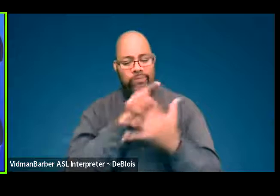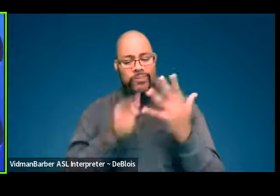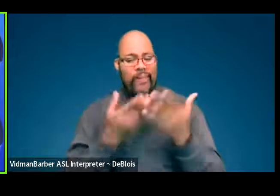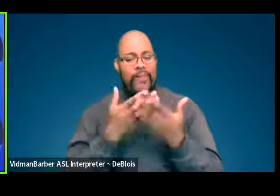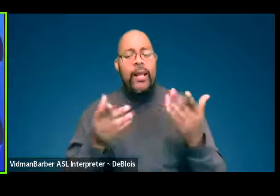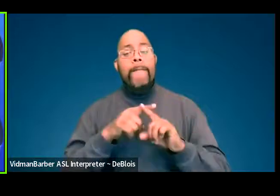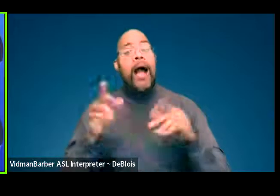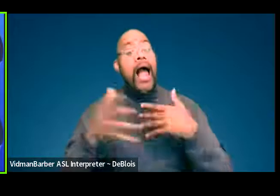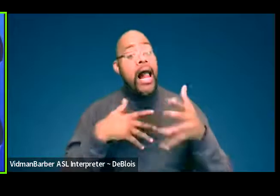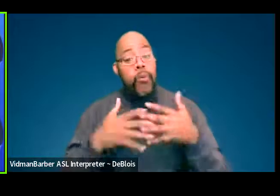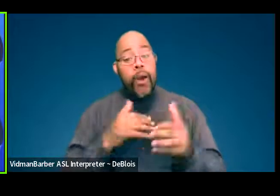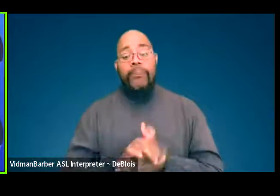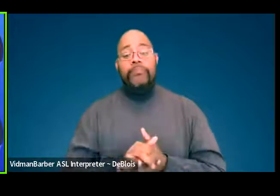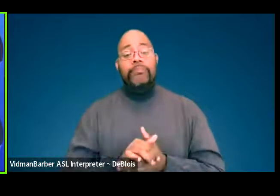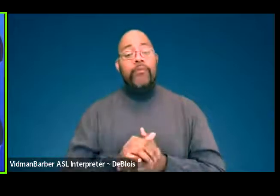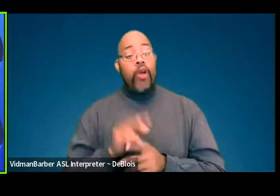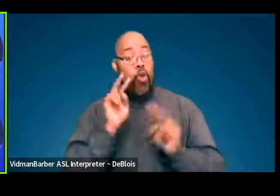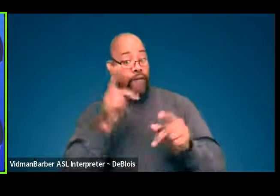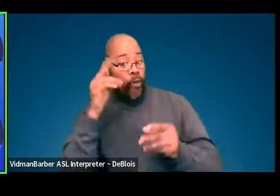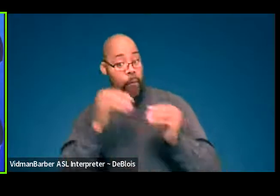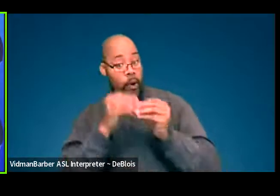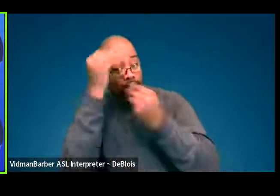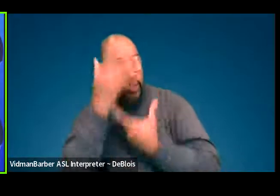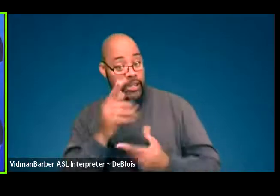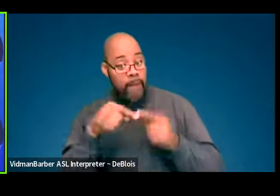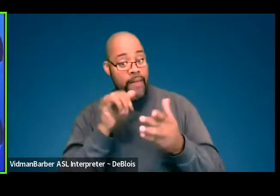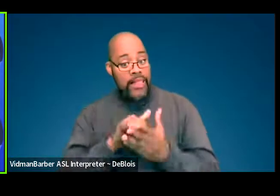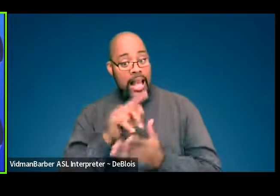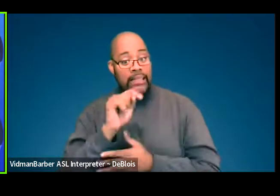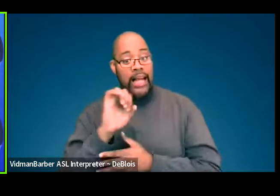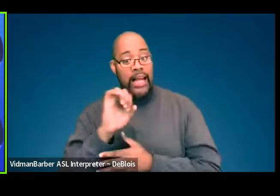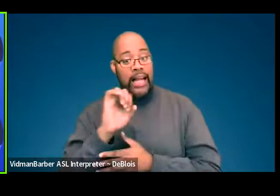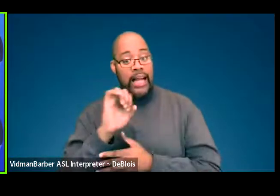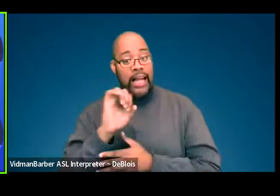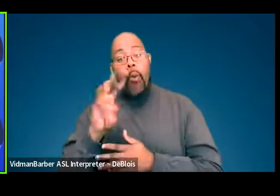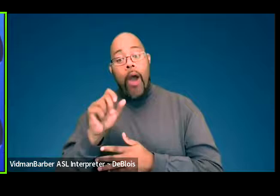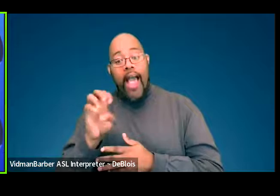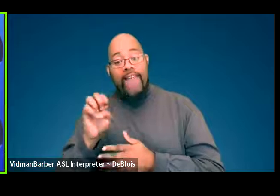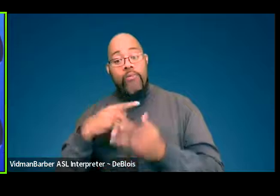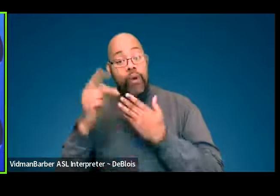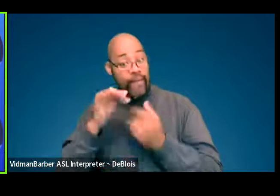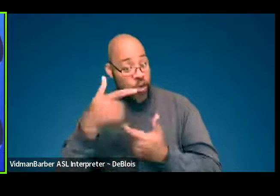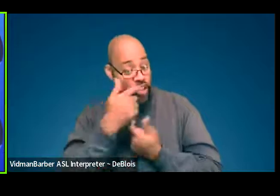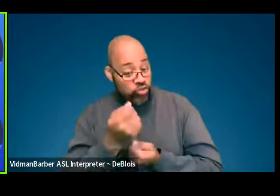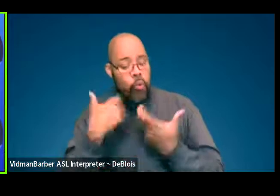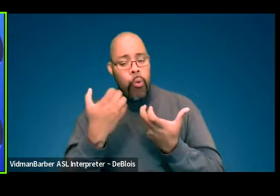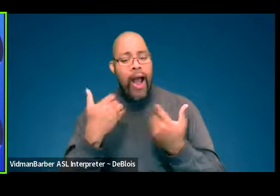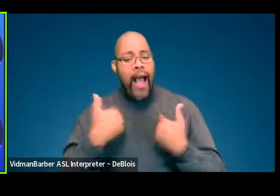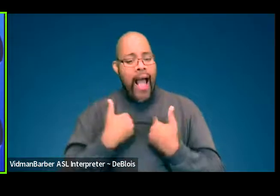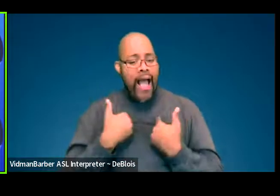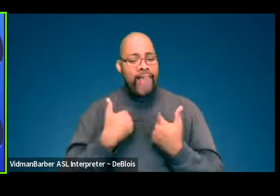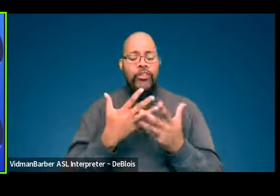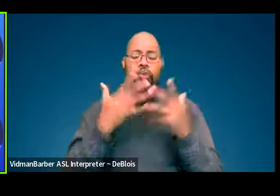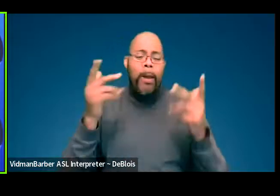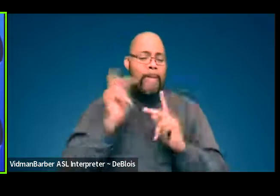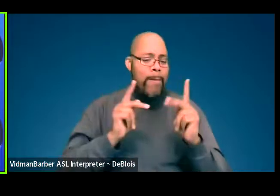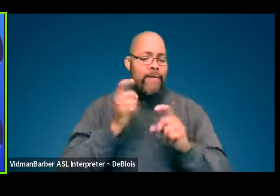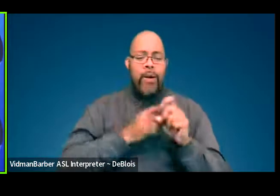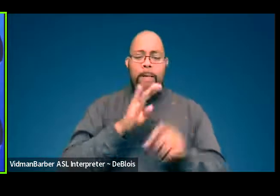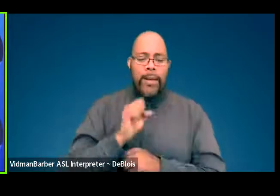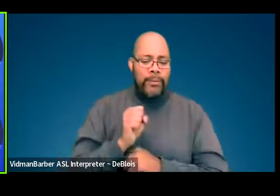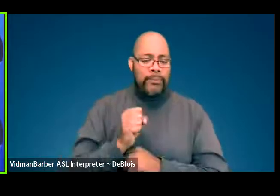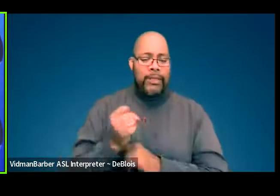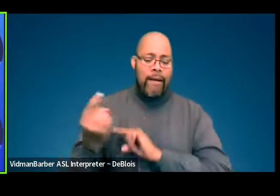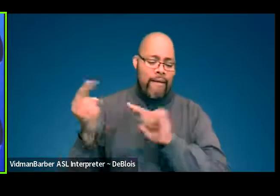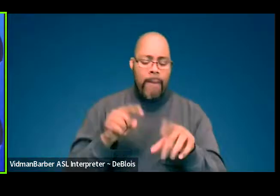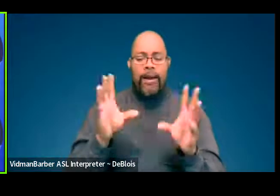But anyway, be looking out for more information about the Tidal Wave program for next year. If you're interested, we want to have just so many folks from BIMS coming